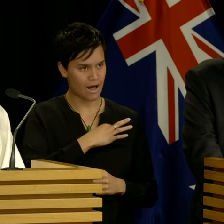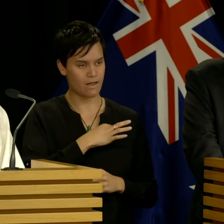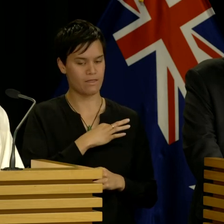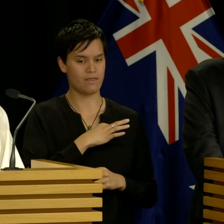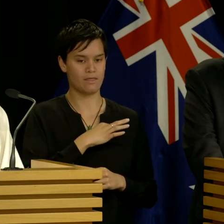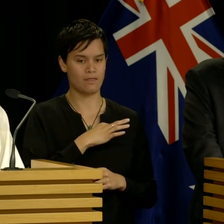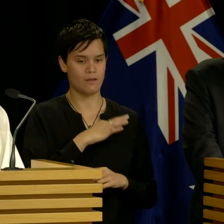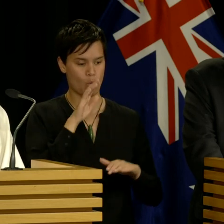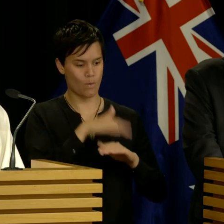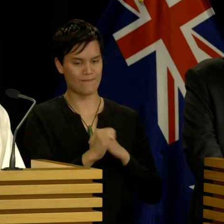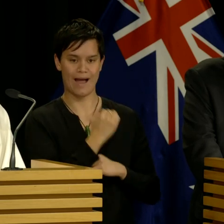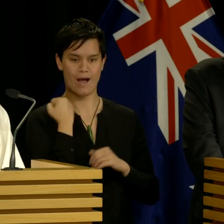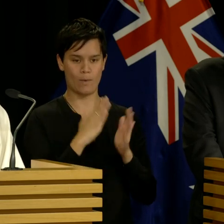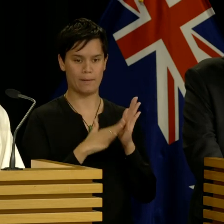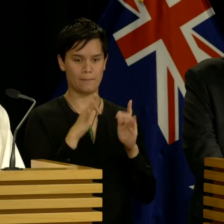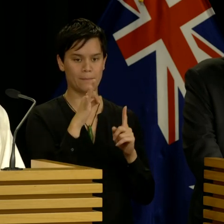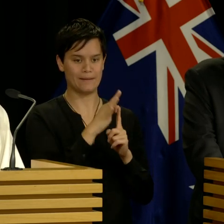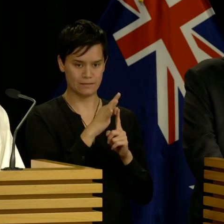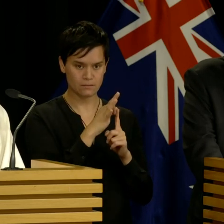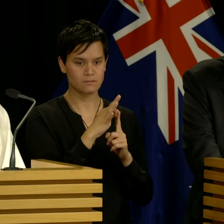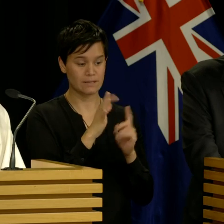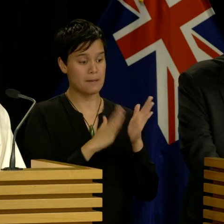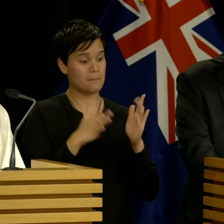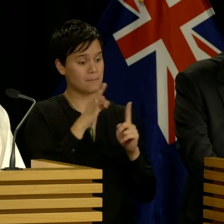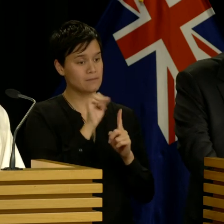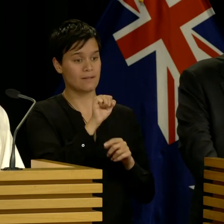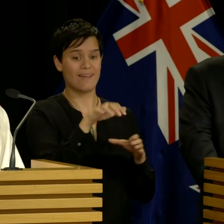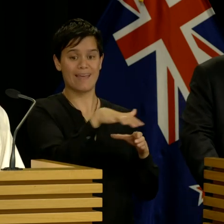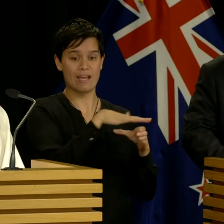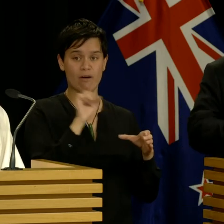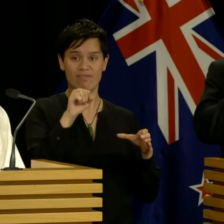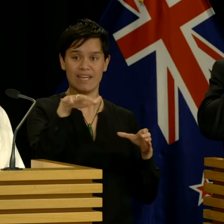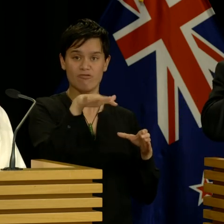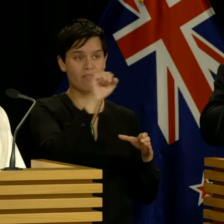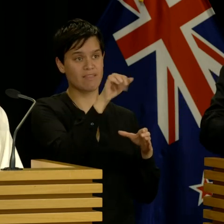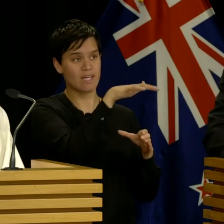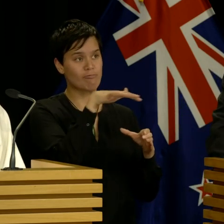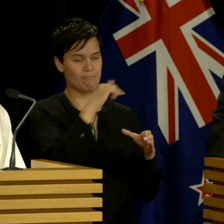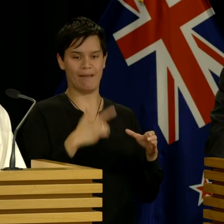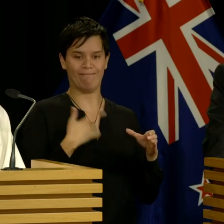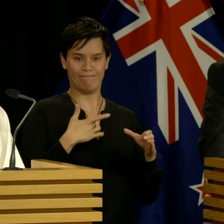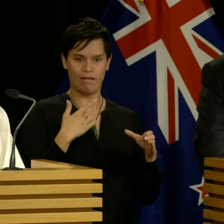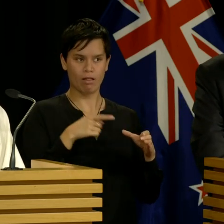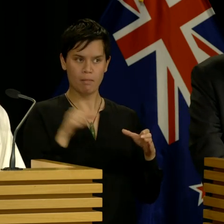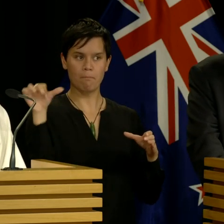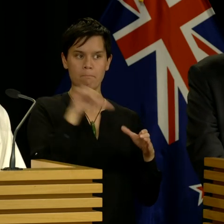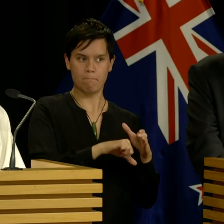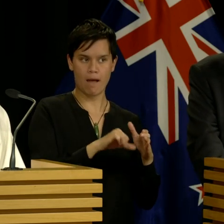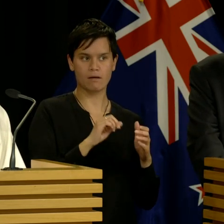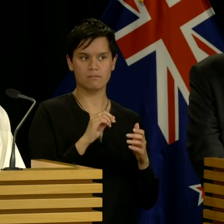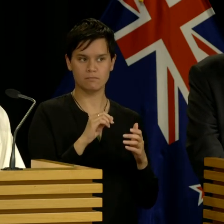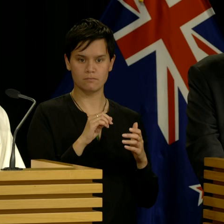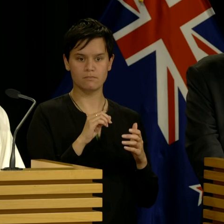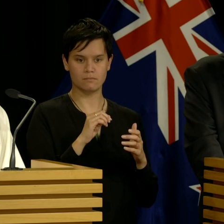work that our MPs have done in each of those electorates around their return. Some of these discussions with the Māori Party are obviously and